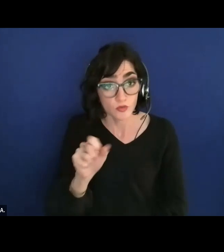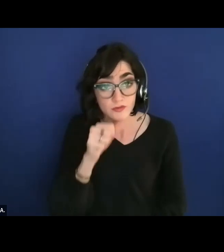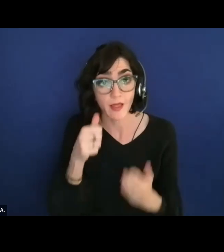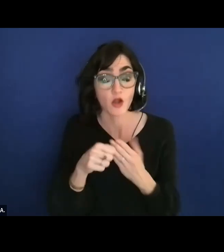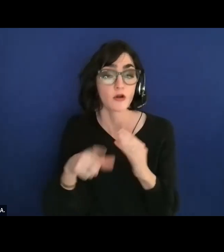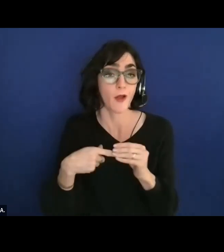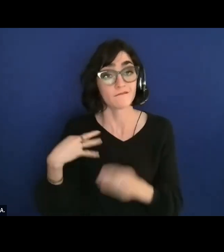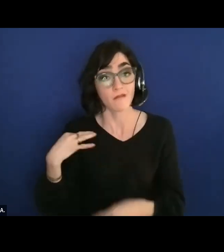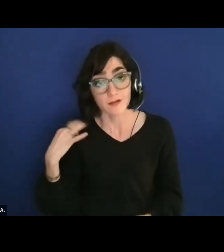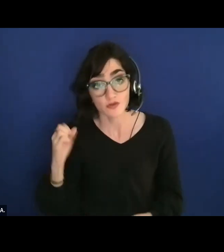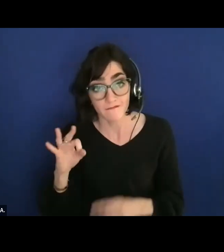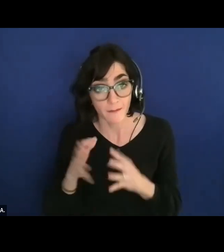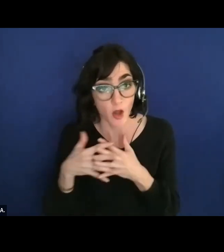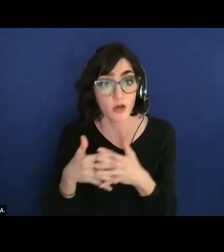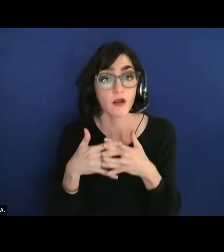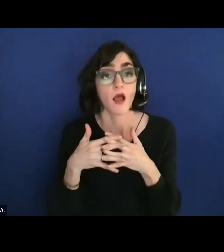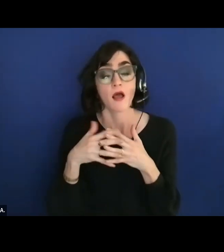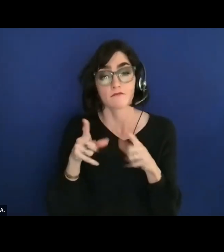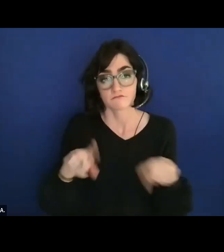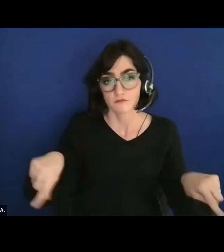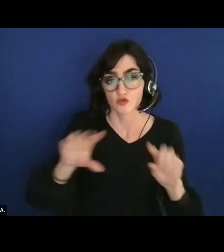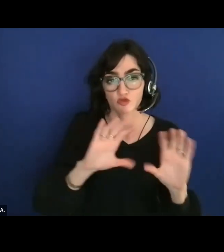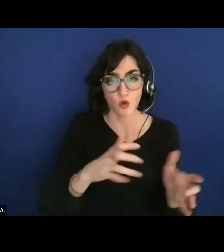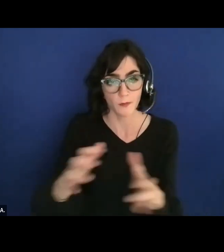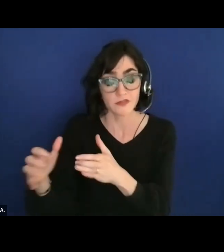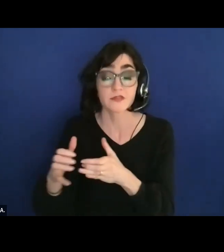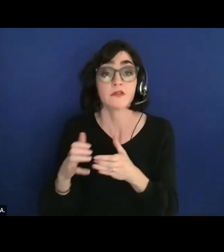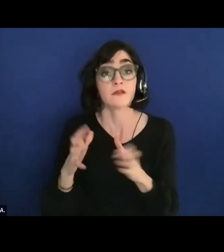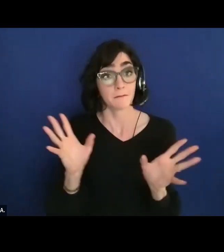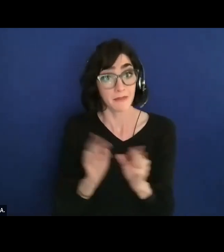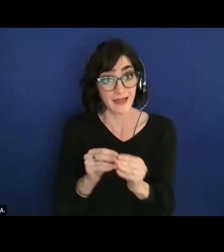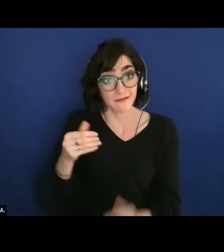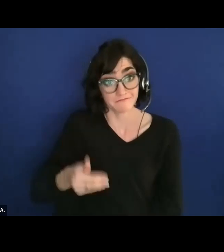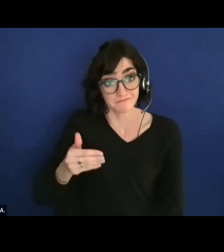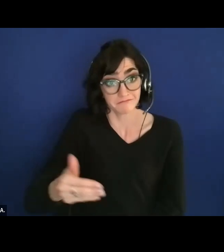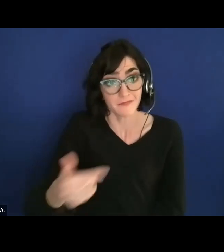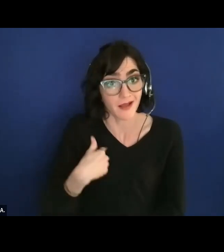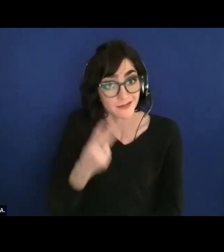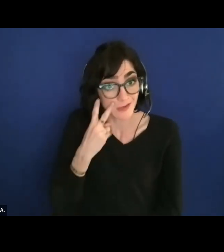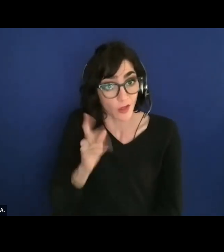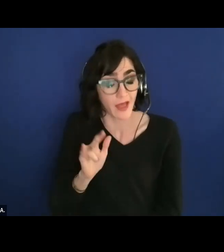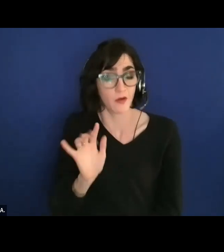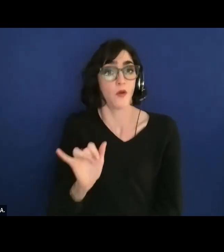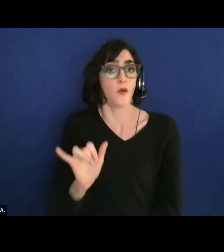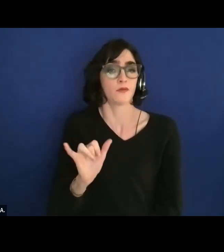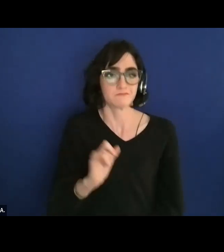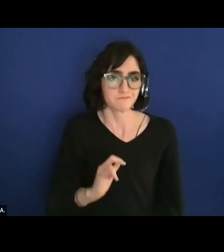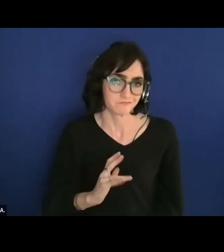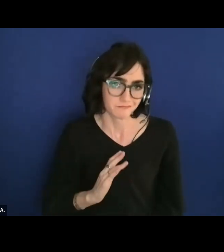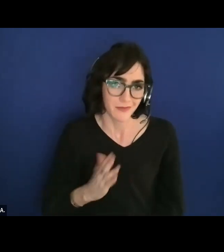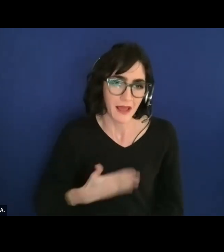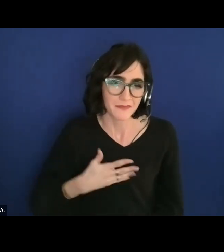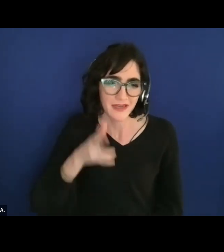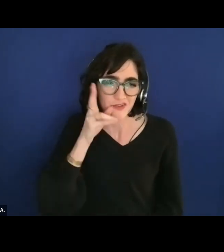Volunteers America meeting regularly with the agencies, it made me happy to read that, honestly, because I think there's some history